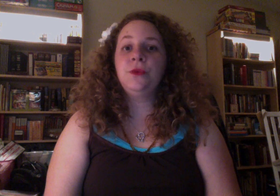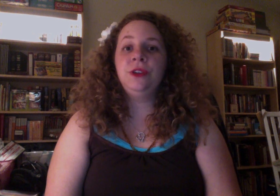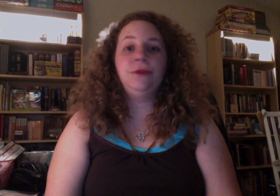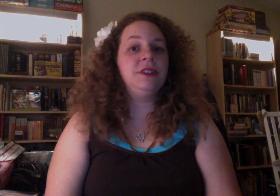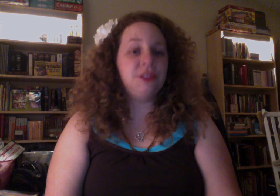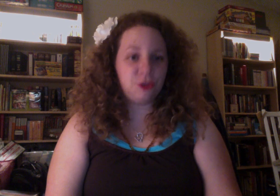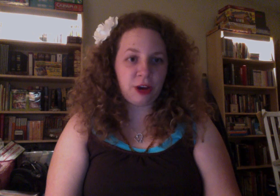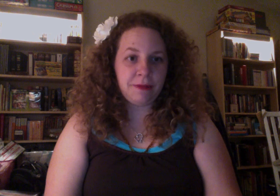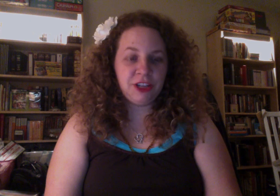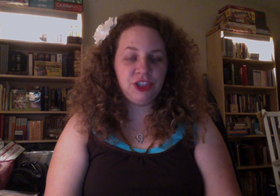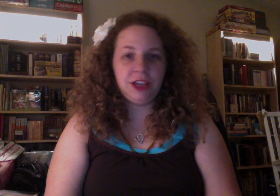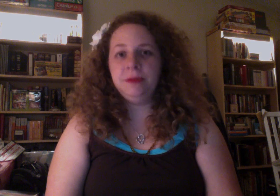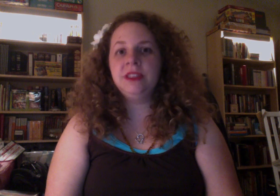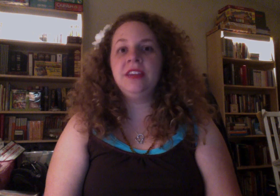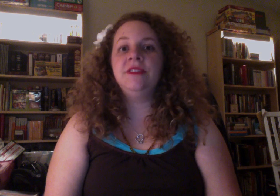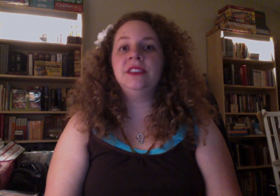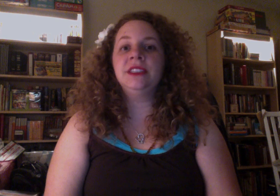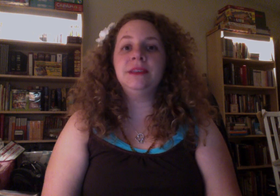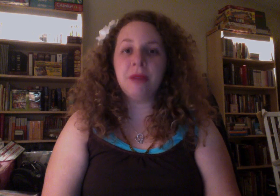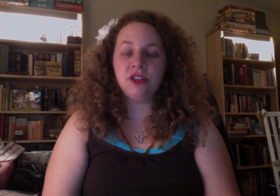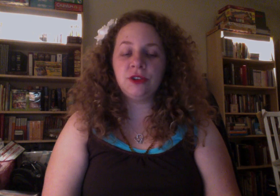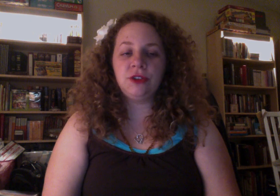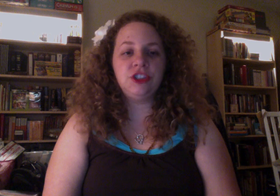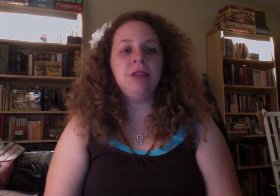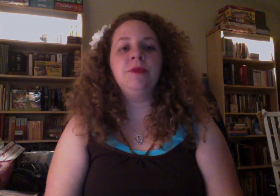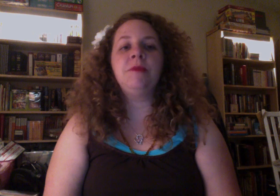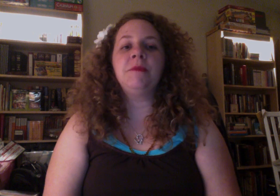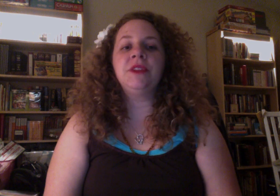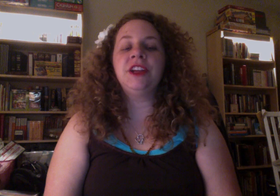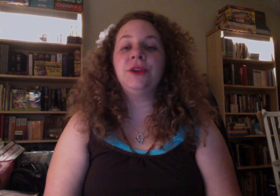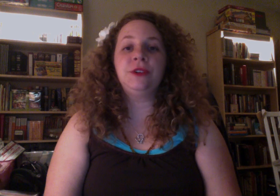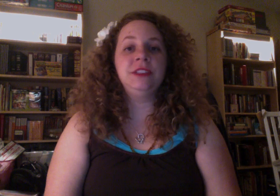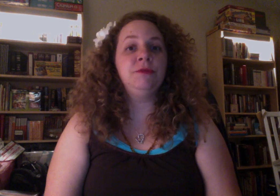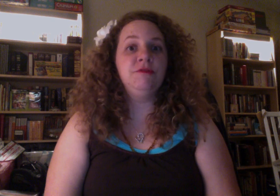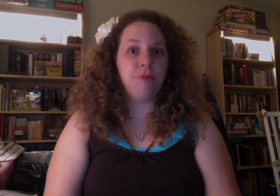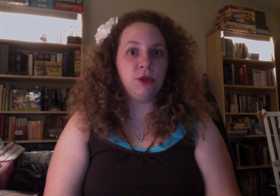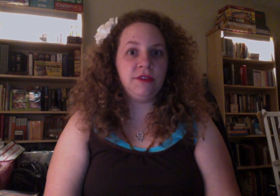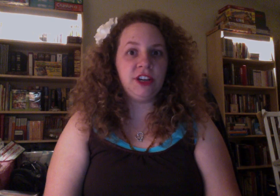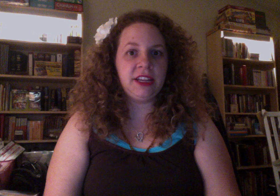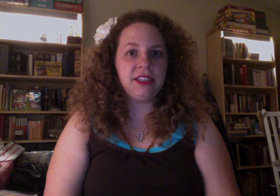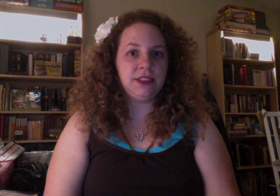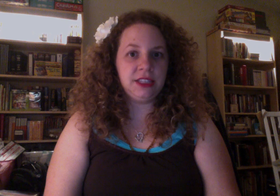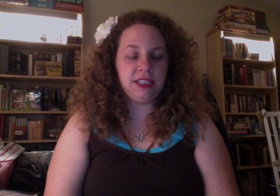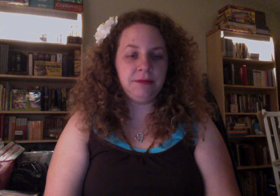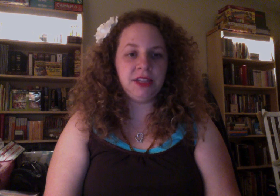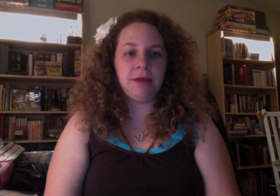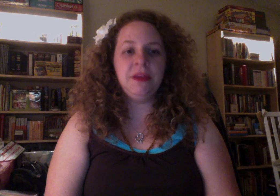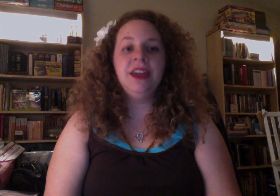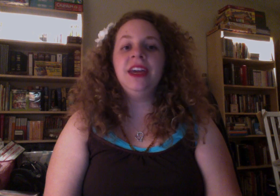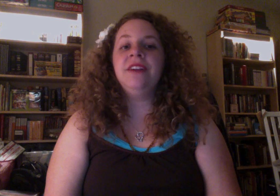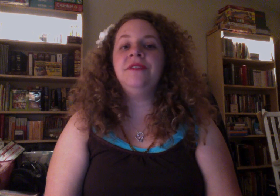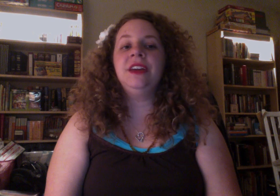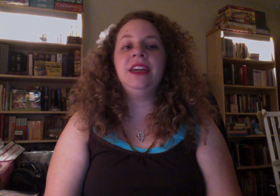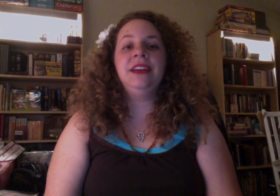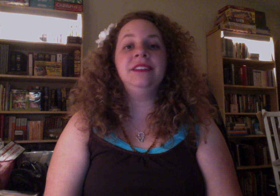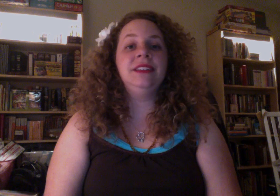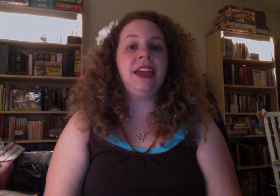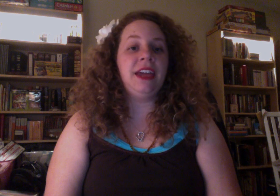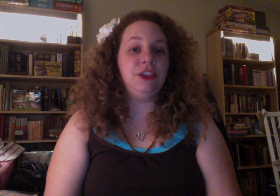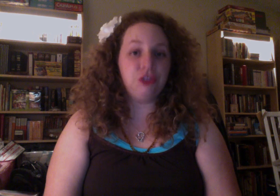When you are describing shapes, if it's a symmetrical shape, remember that you're going to move both of your hands at the same time. If it is a